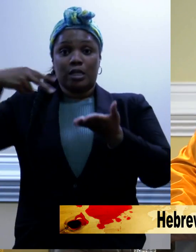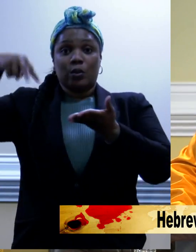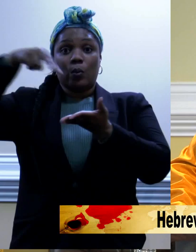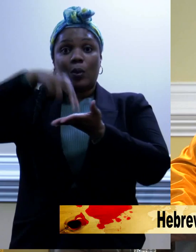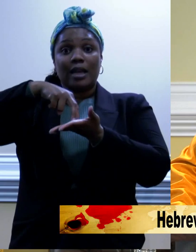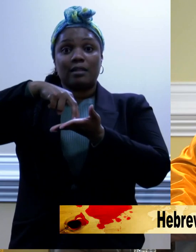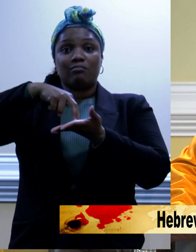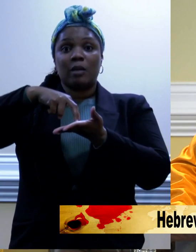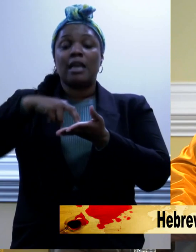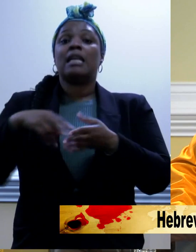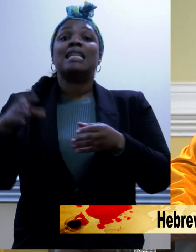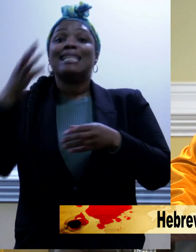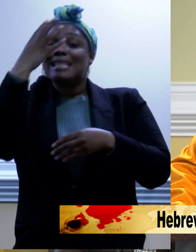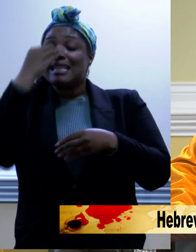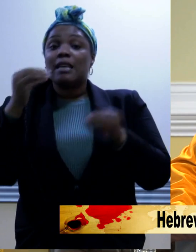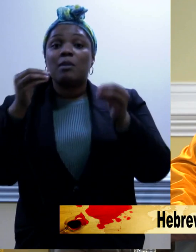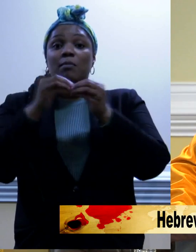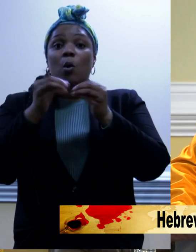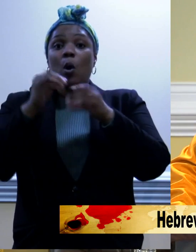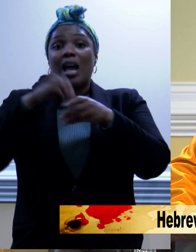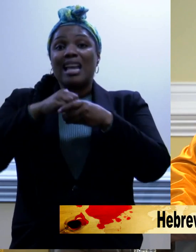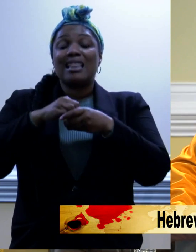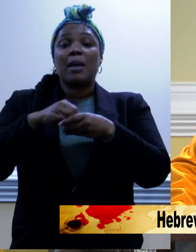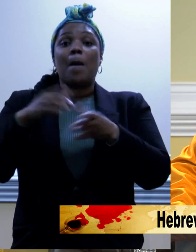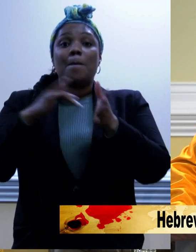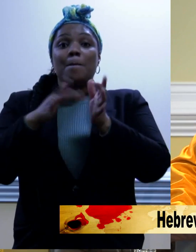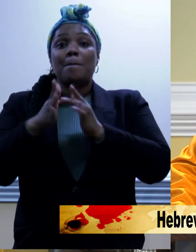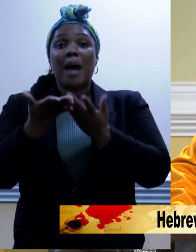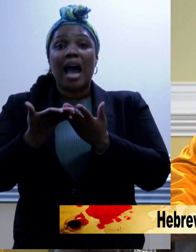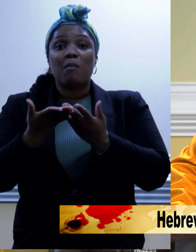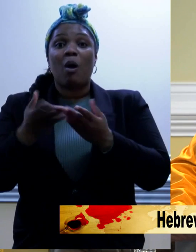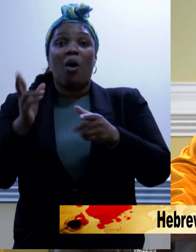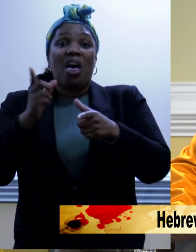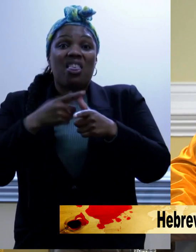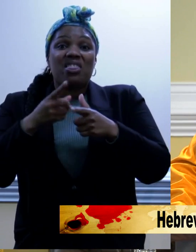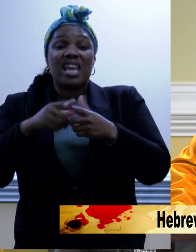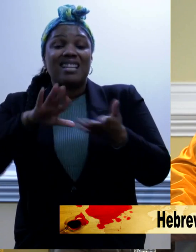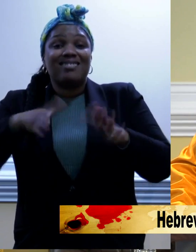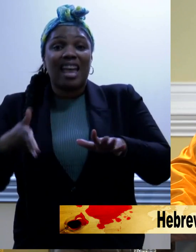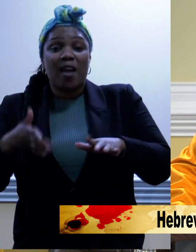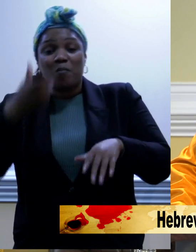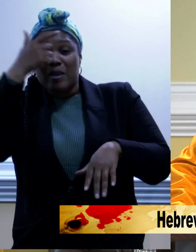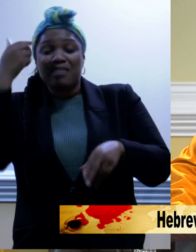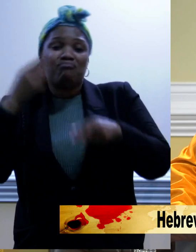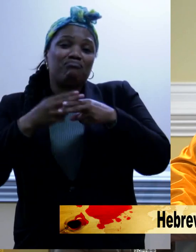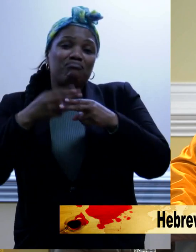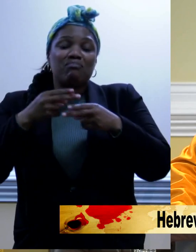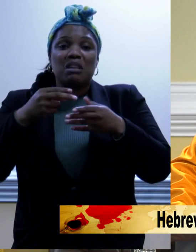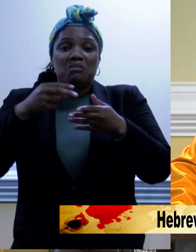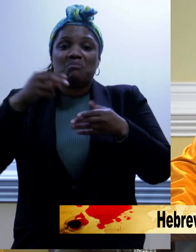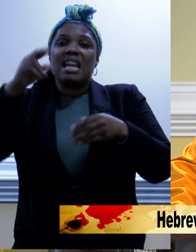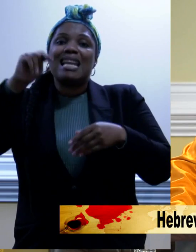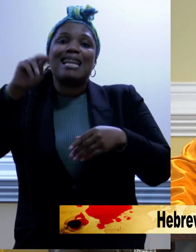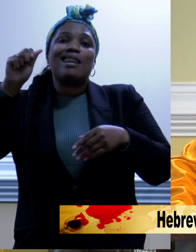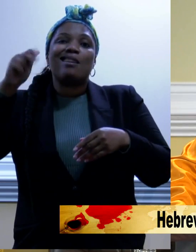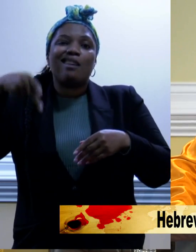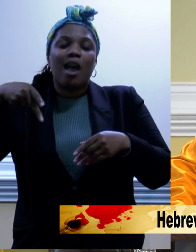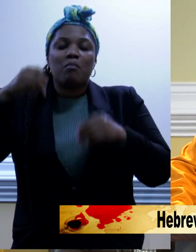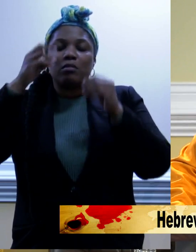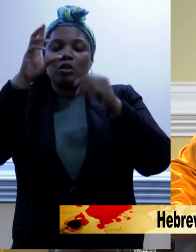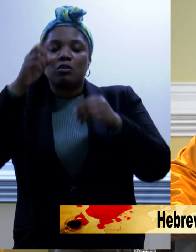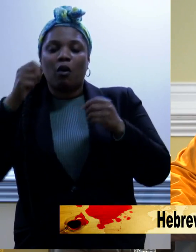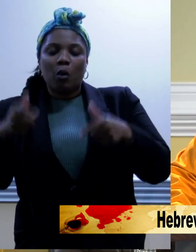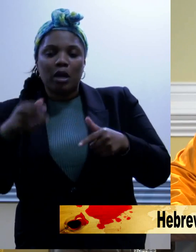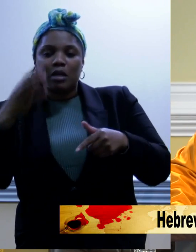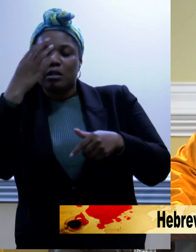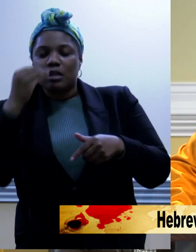Bible? Because he just took a nap. Jesus had to come and die for the sins of the people. He took a nap, but when he got back up, he